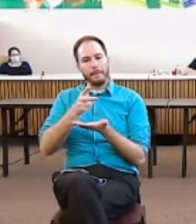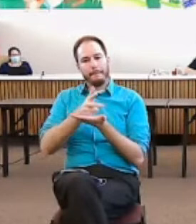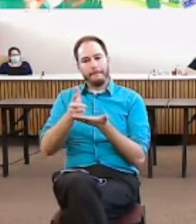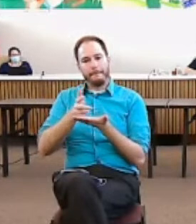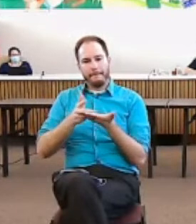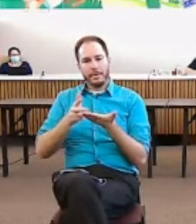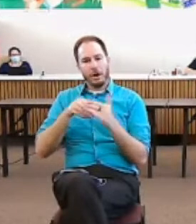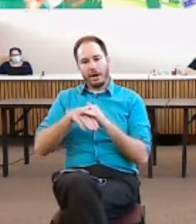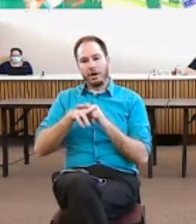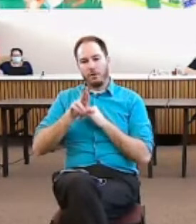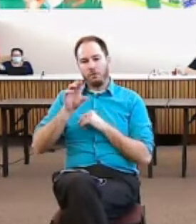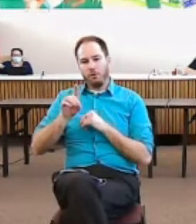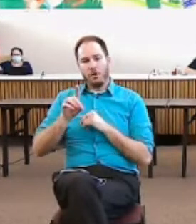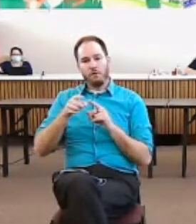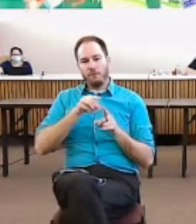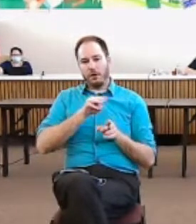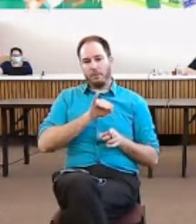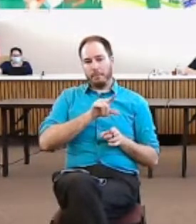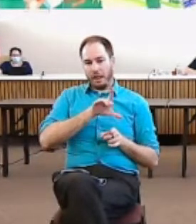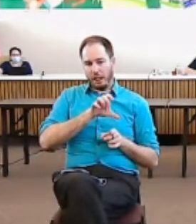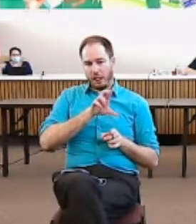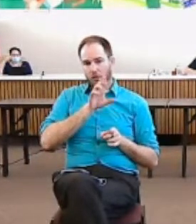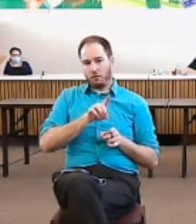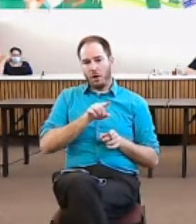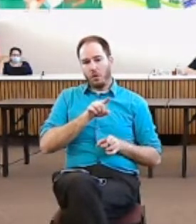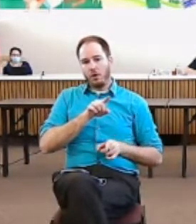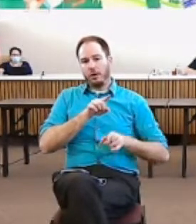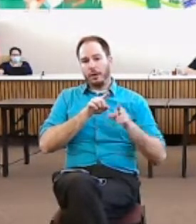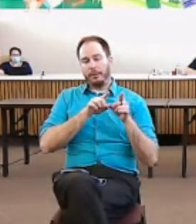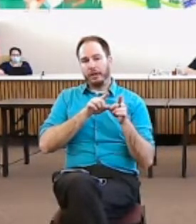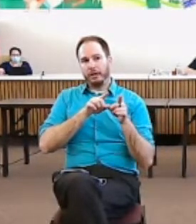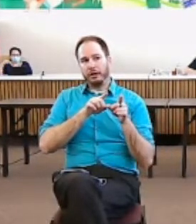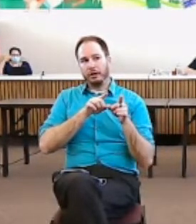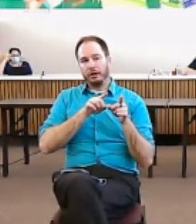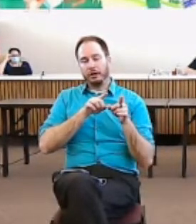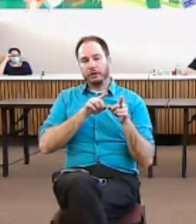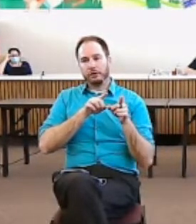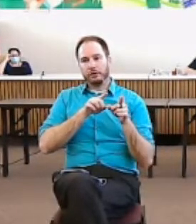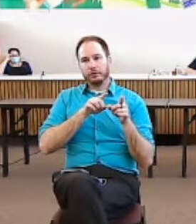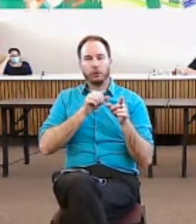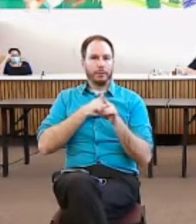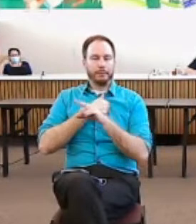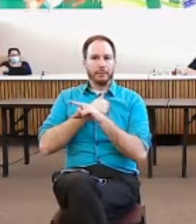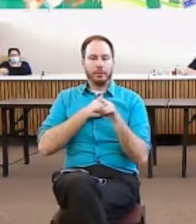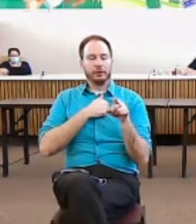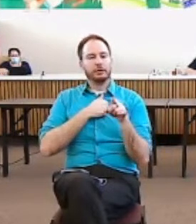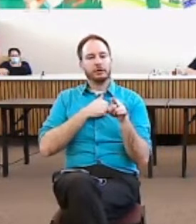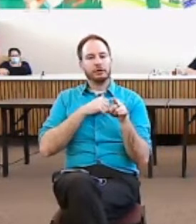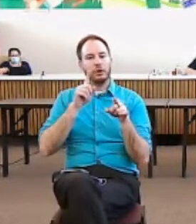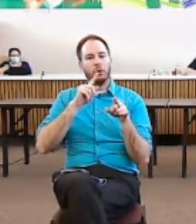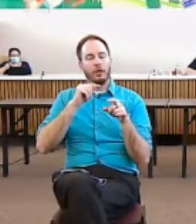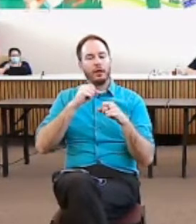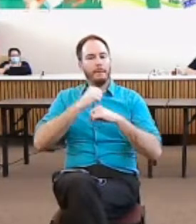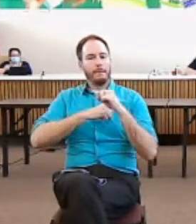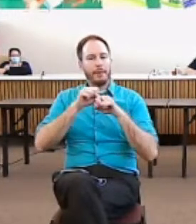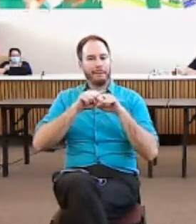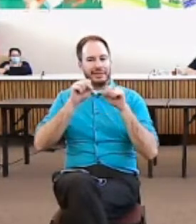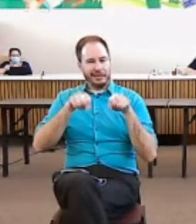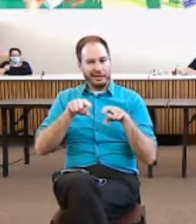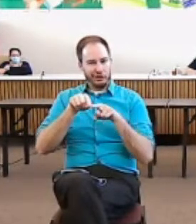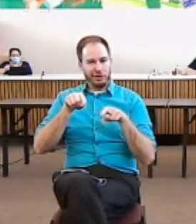access road coming in off of Middle Road near where the basically where the pump station is.